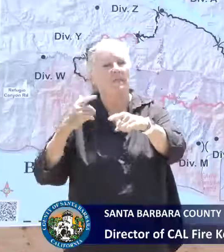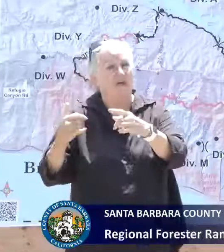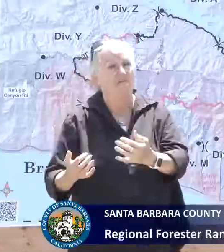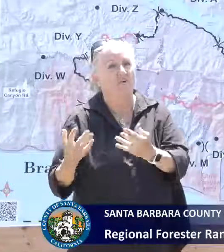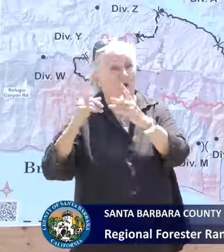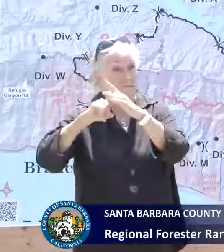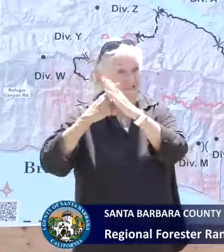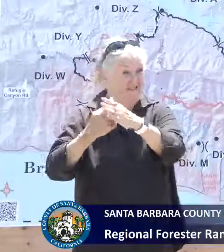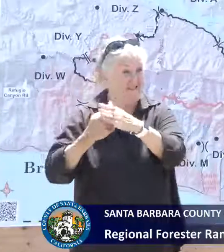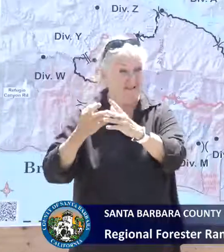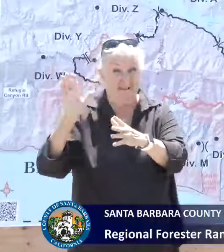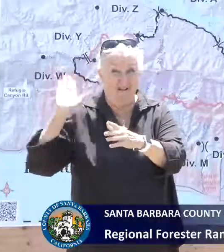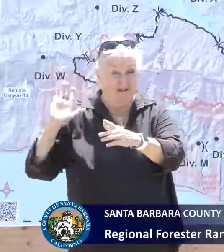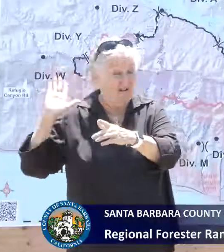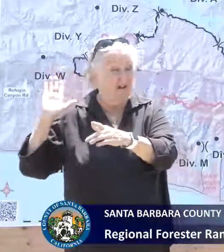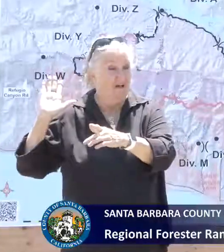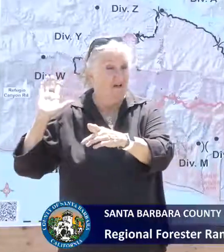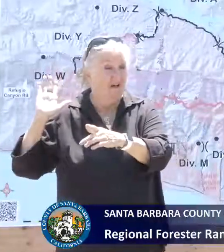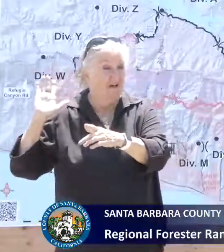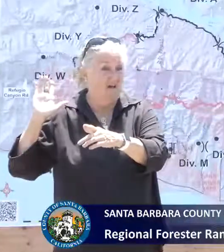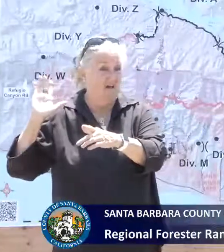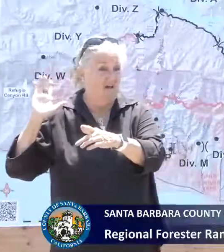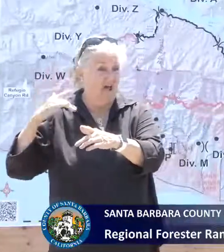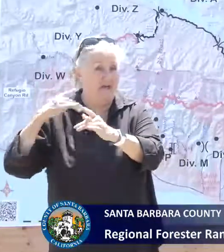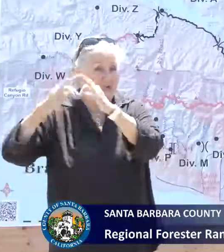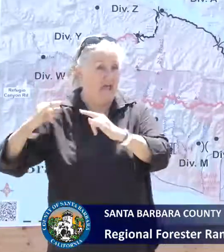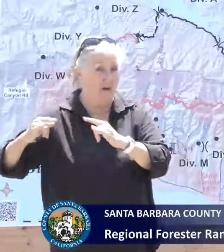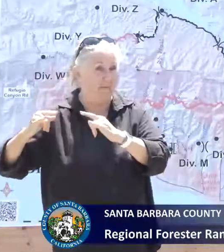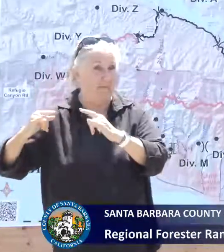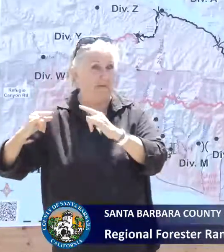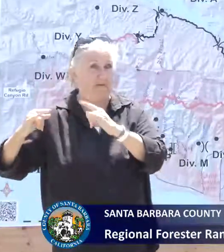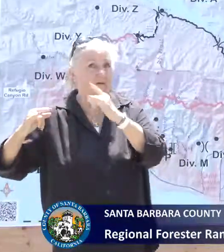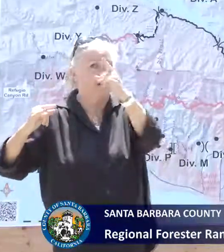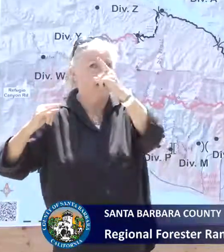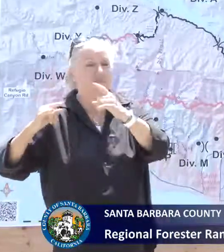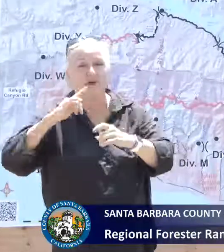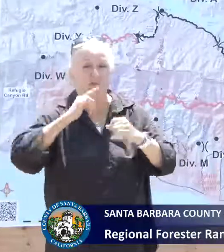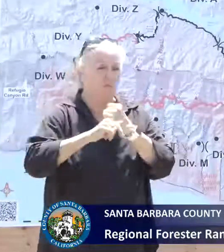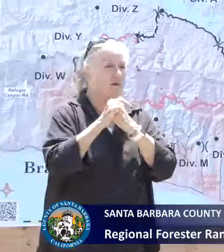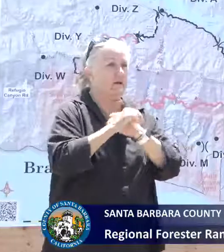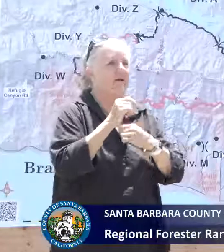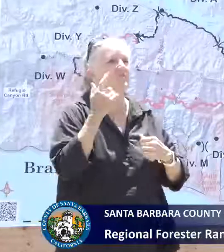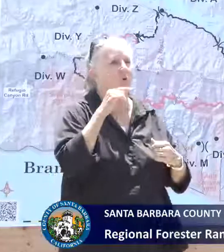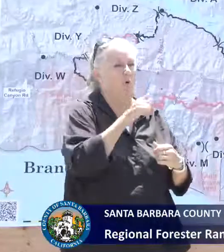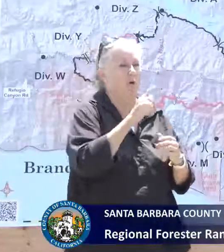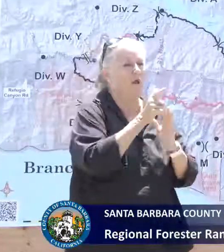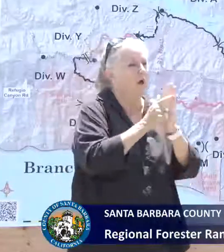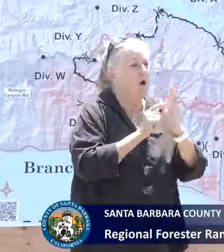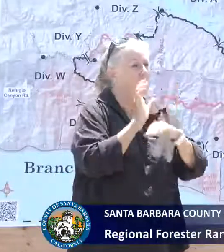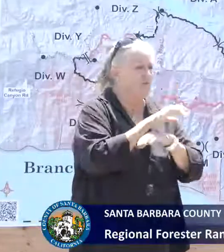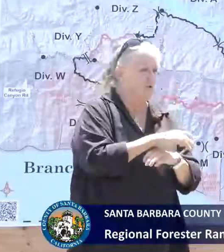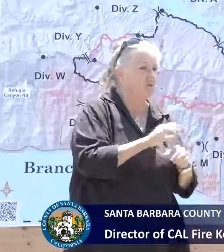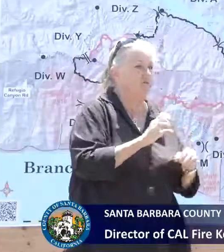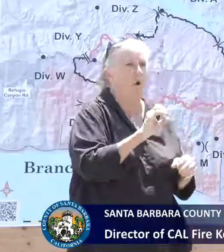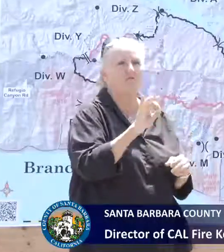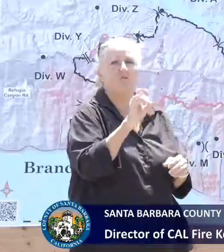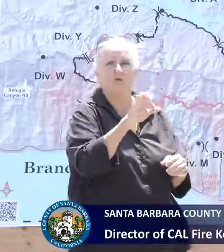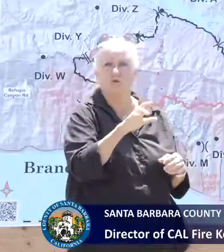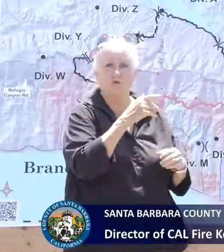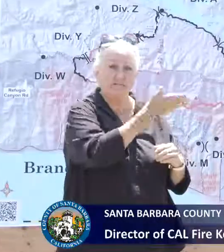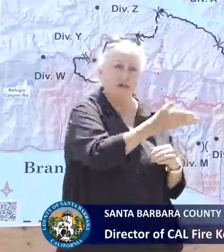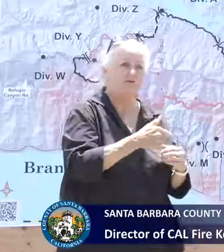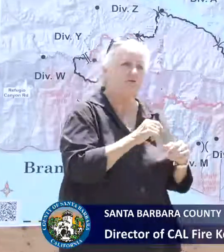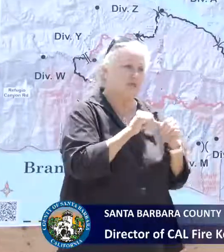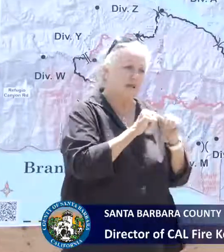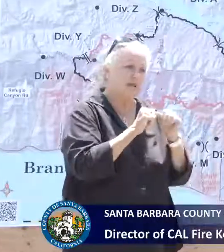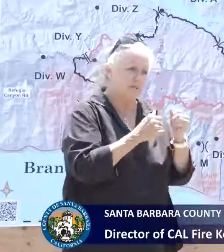initially started, there was a camp that was threatened. And to our law enforcement officer who was there to keep the